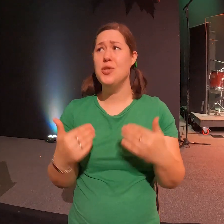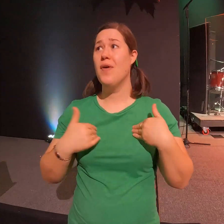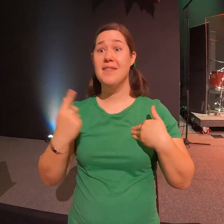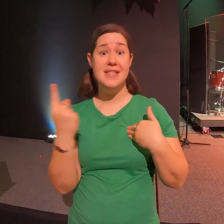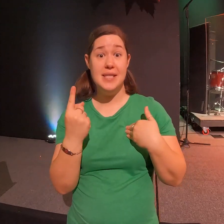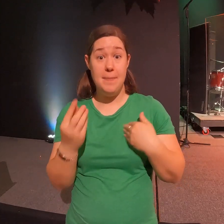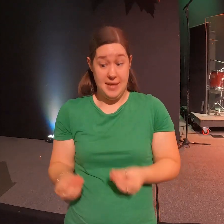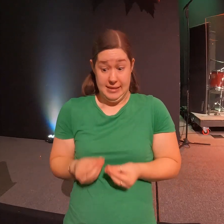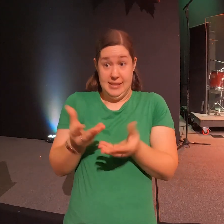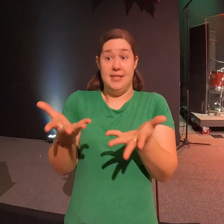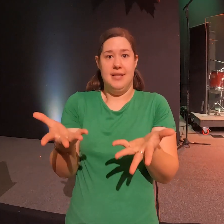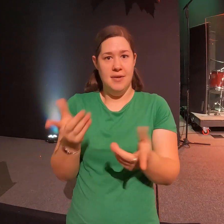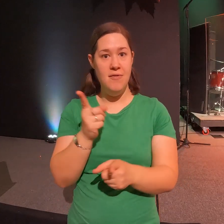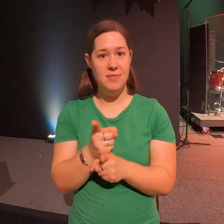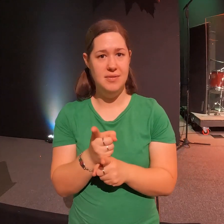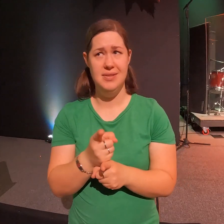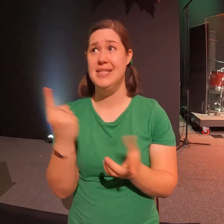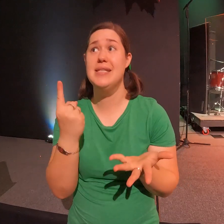right? Something.